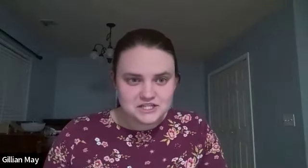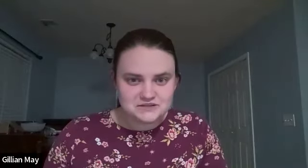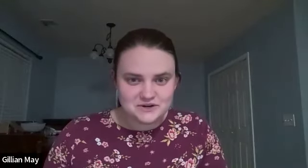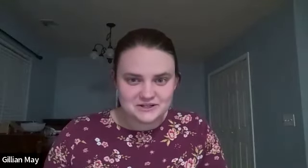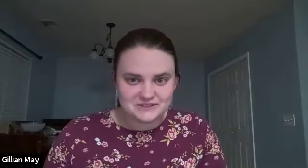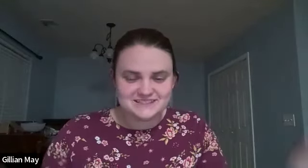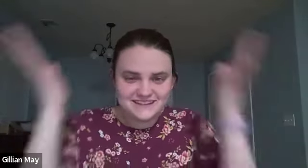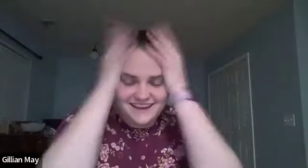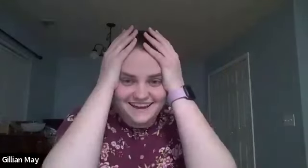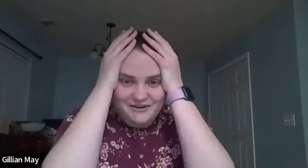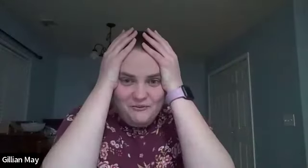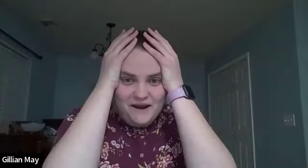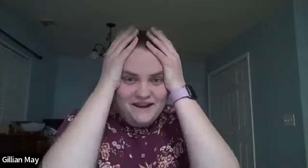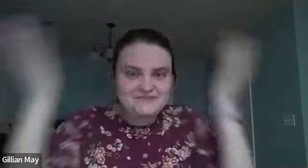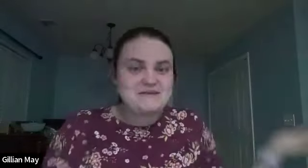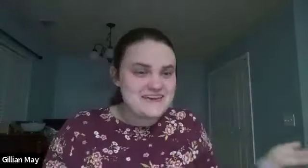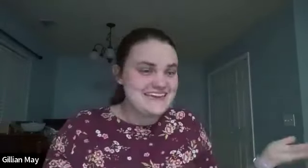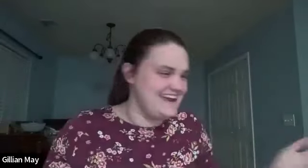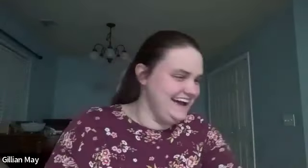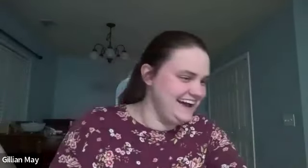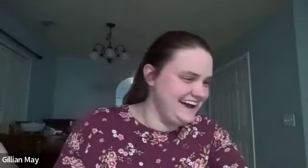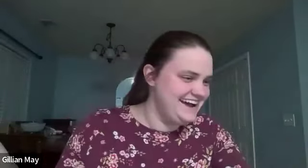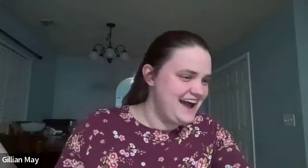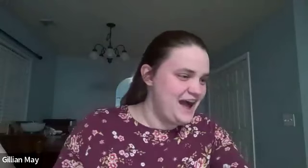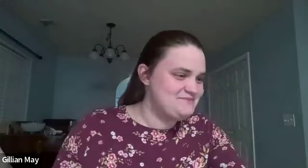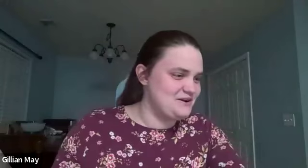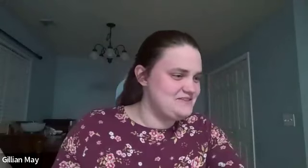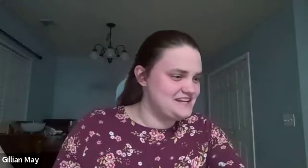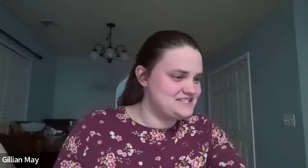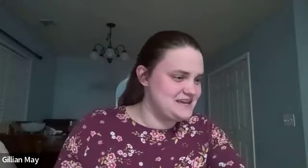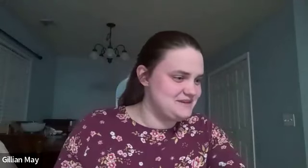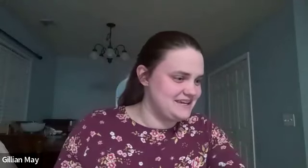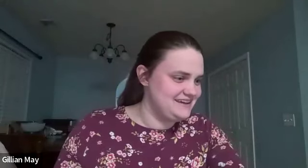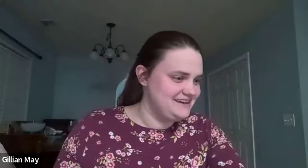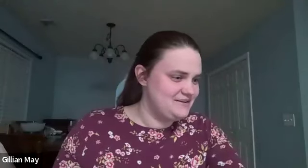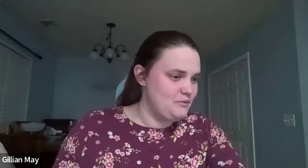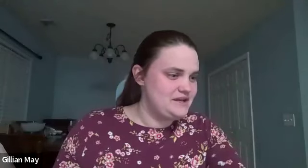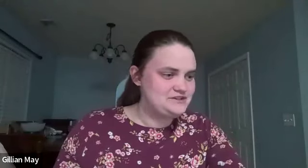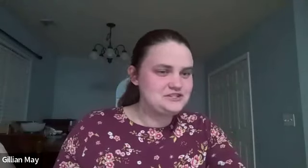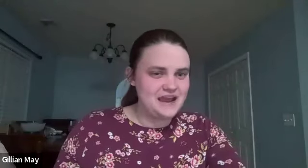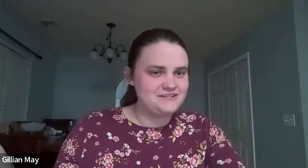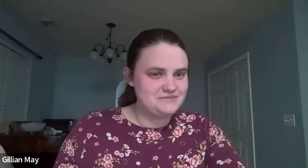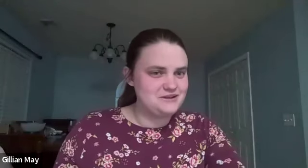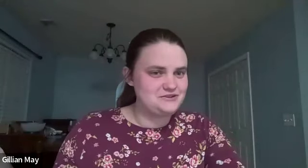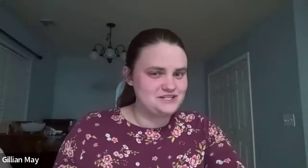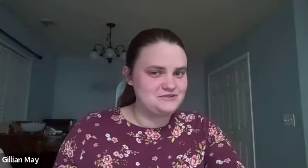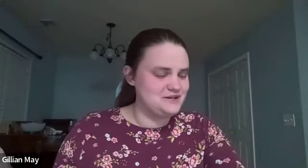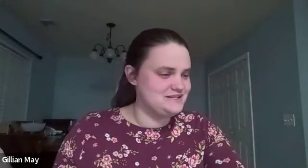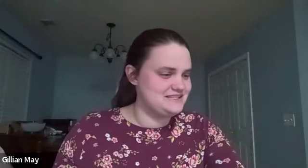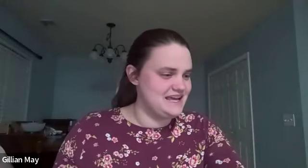question words, where have they been? I'm sorry, that just hit me. We usually have our WH question words